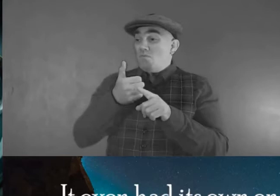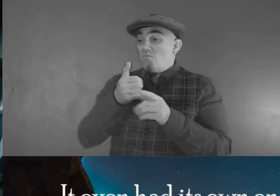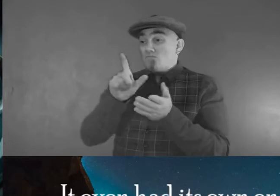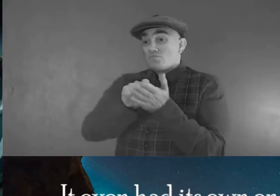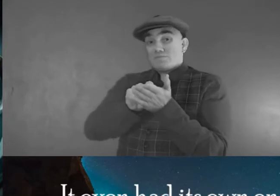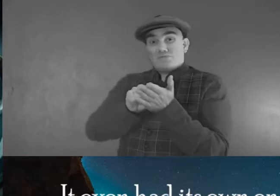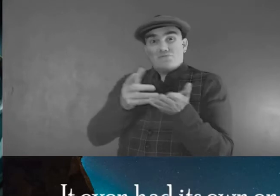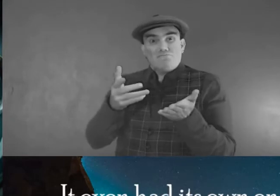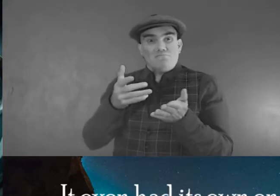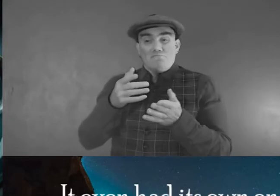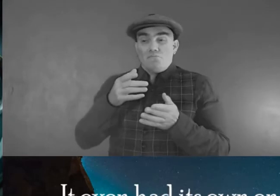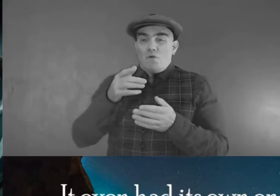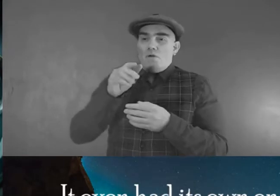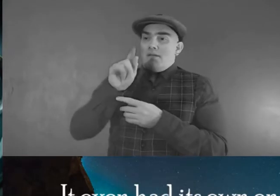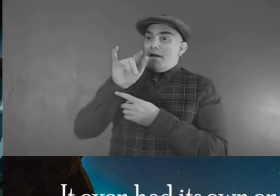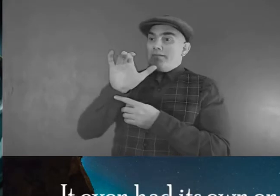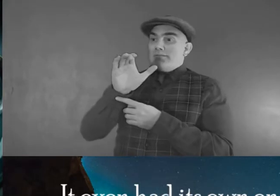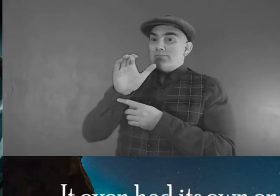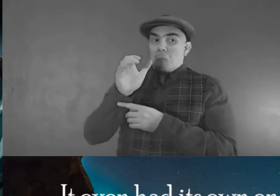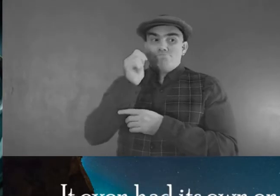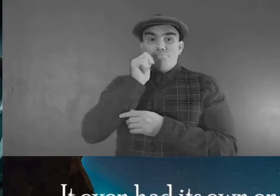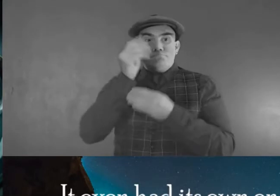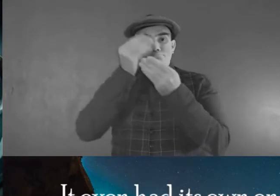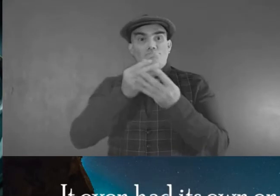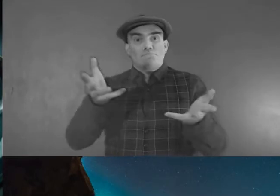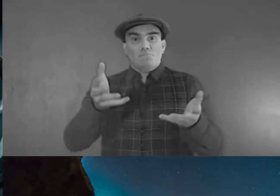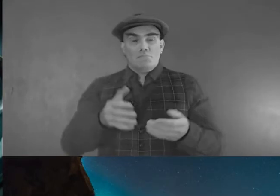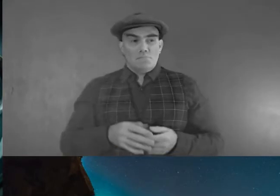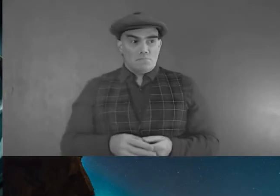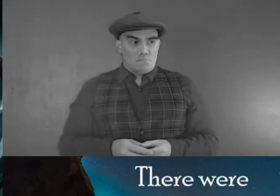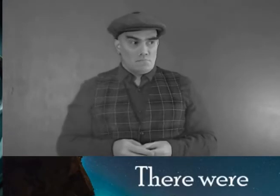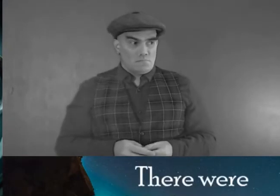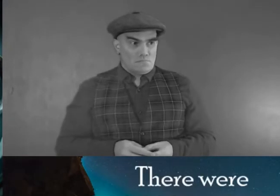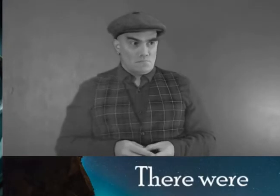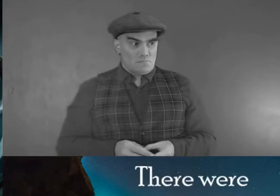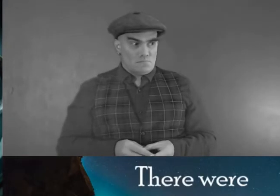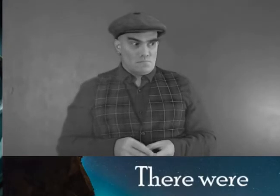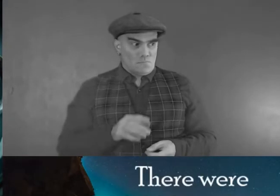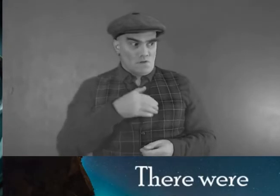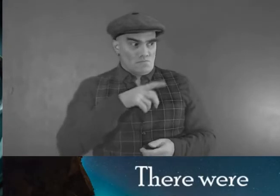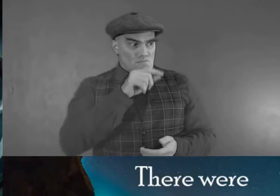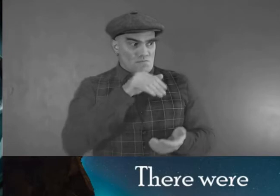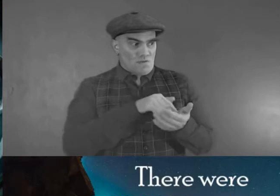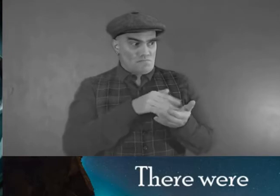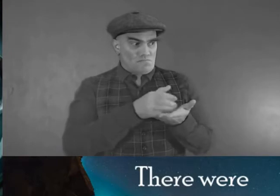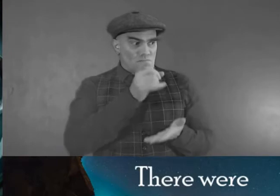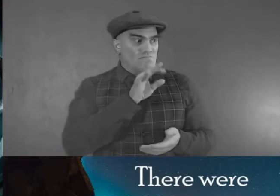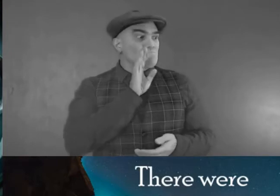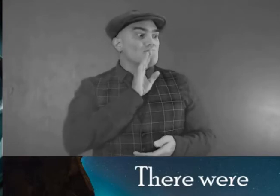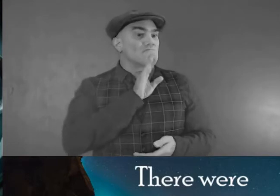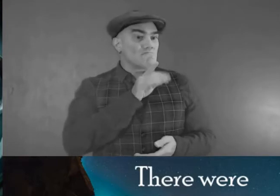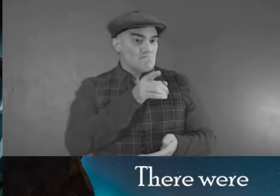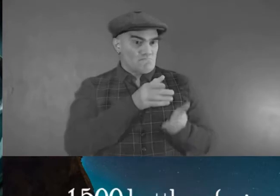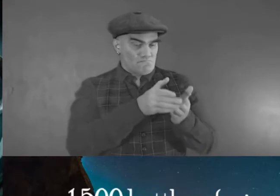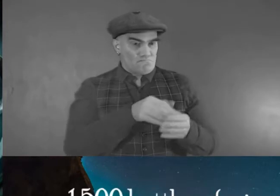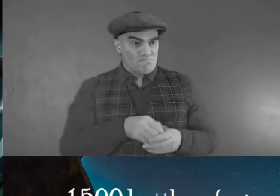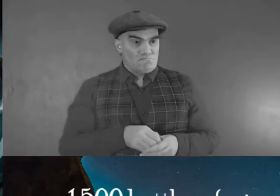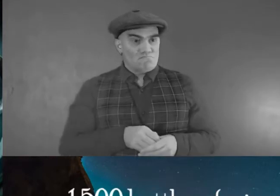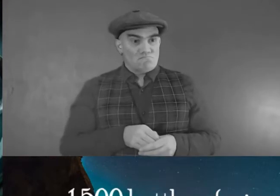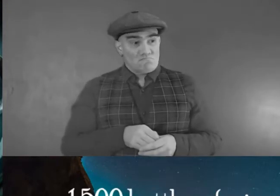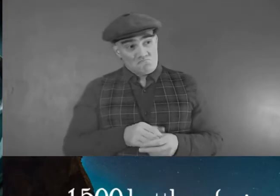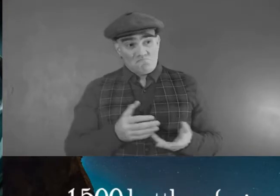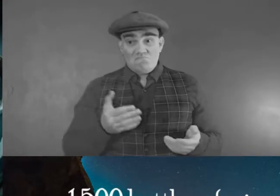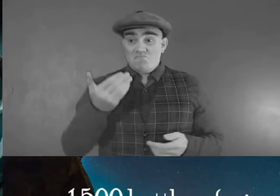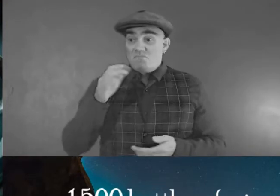on-board newspaper, the Atlantic Daily Bulletin. There were 20,000 bottles of beer on board,